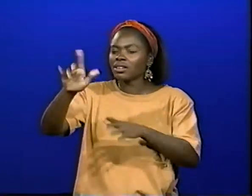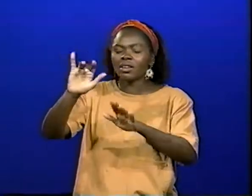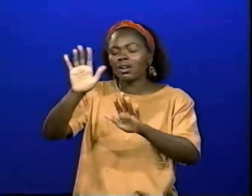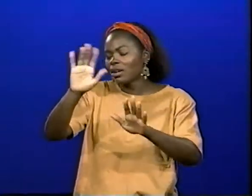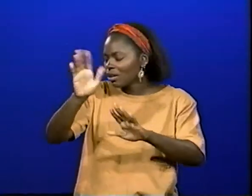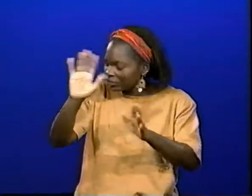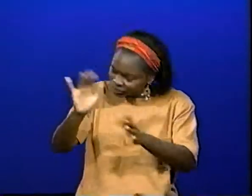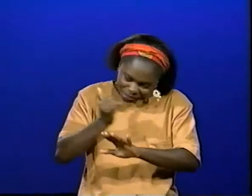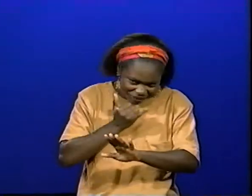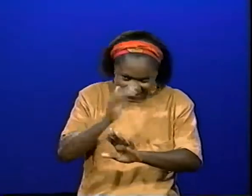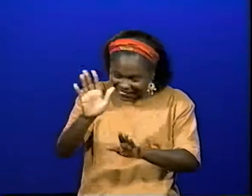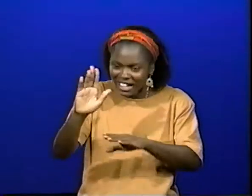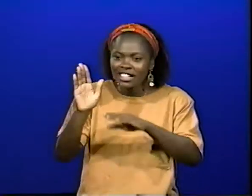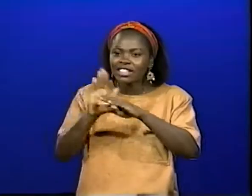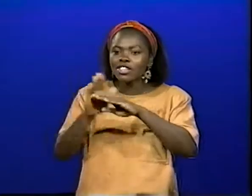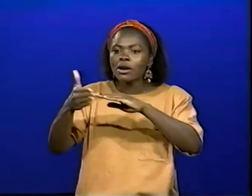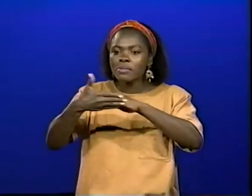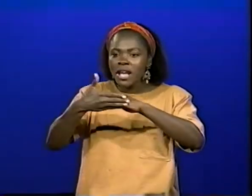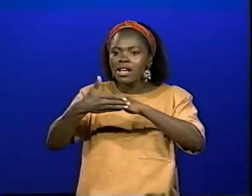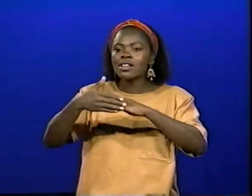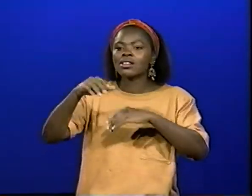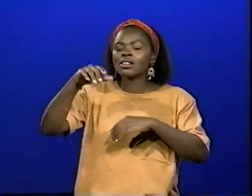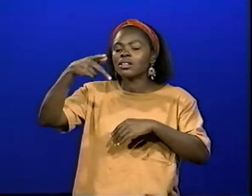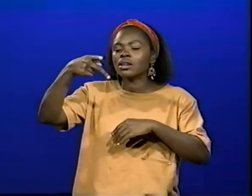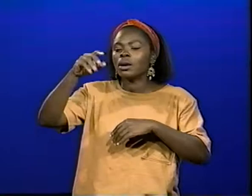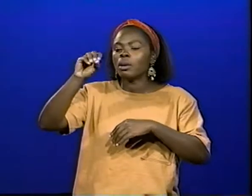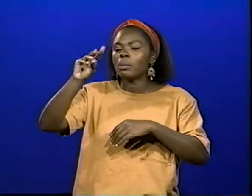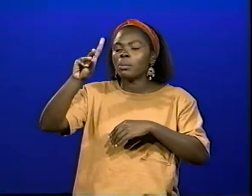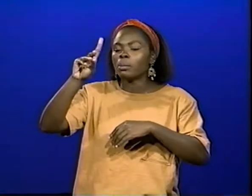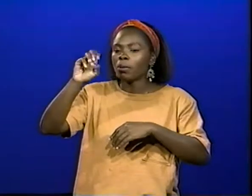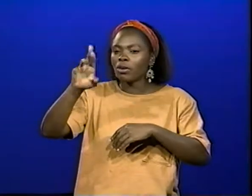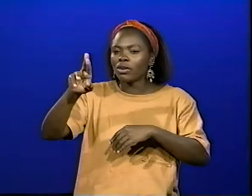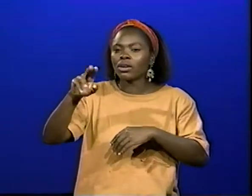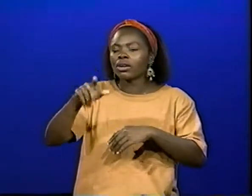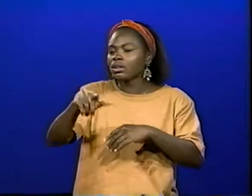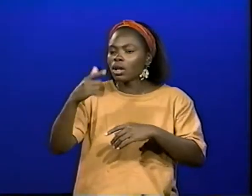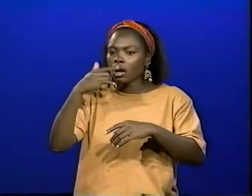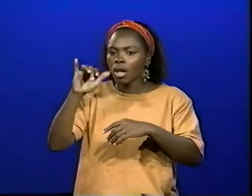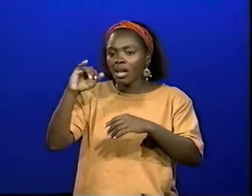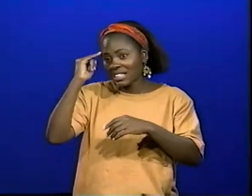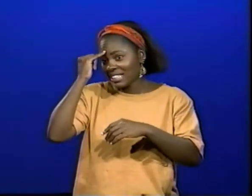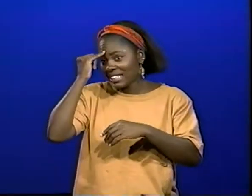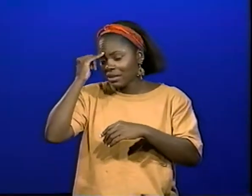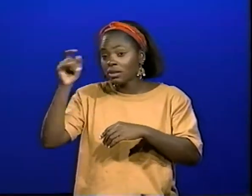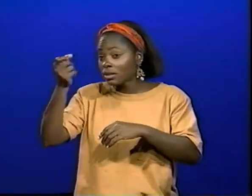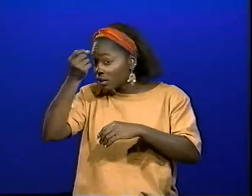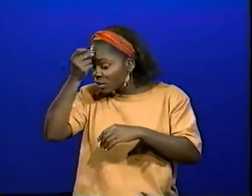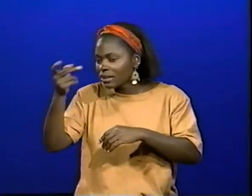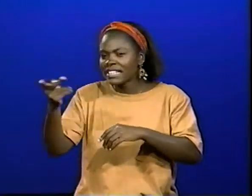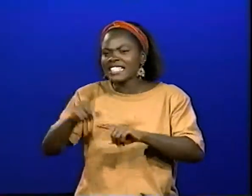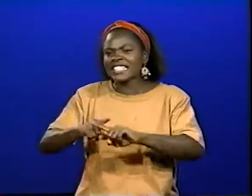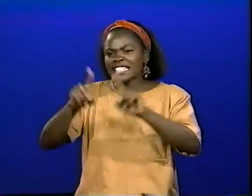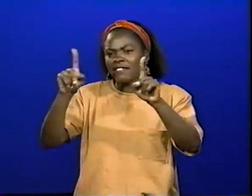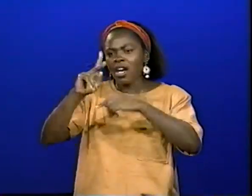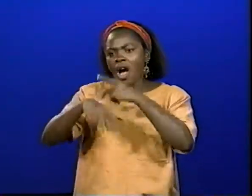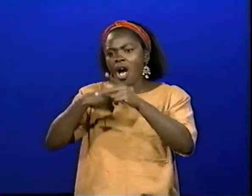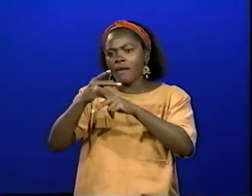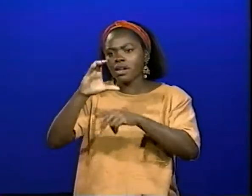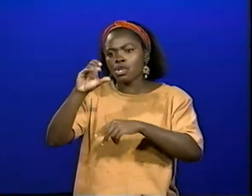curry, and you want to get Jamaican powdered curry. It looks like Indian curry, but it's really a